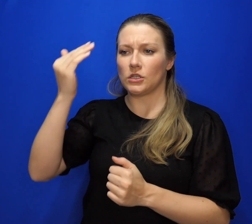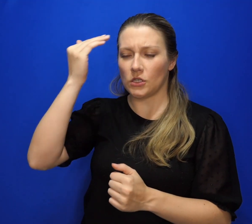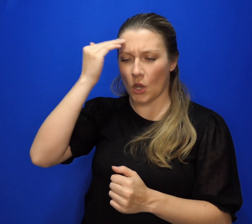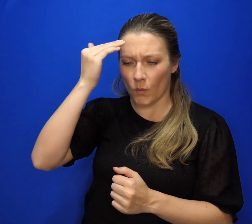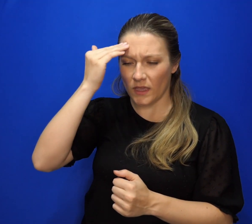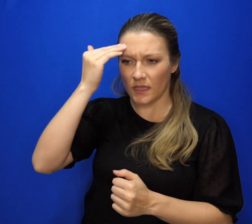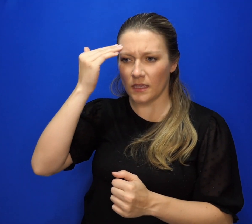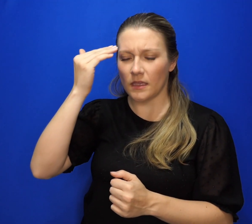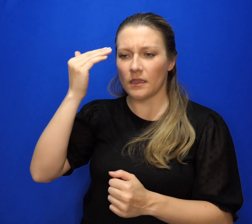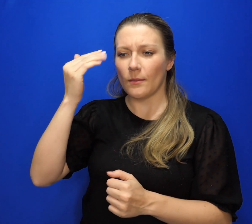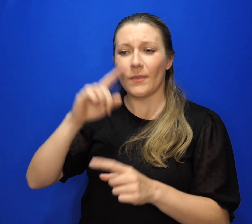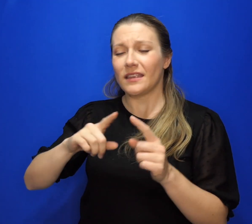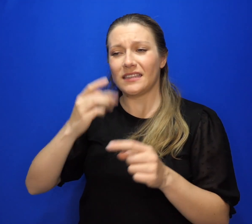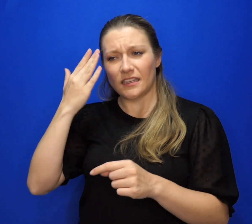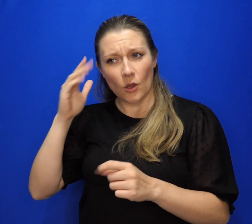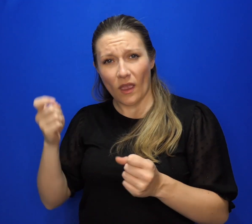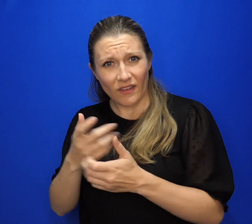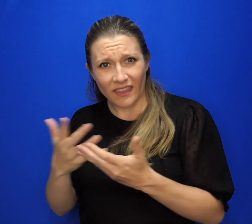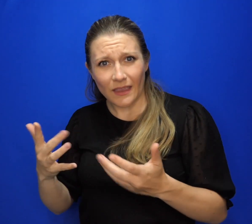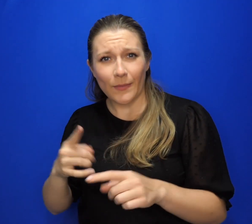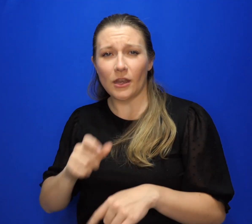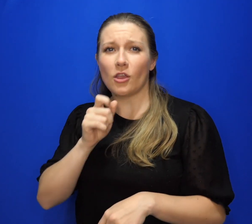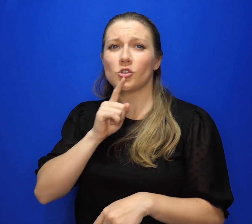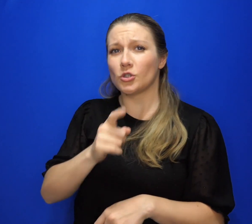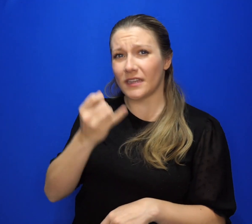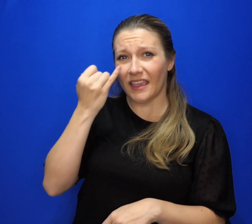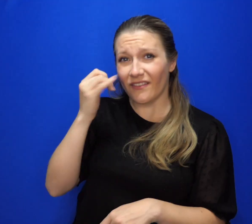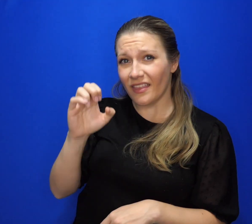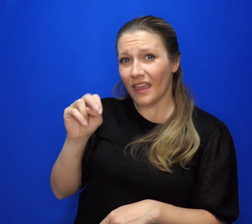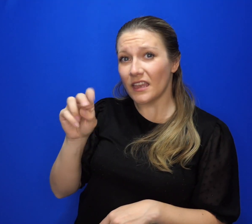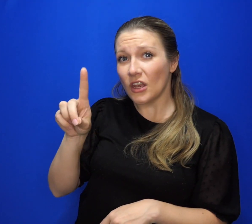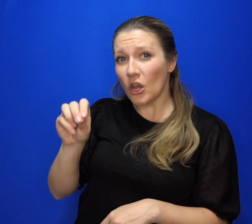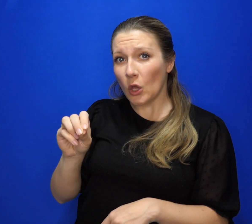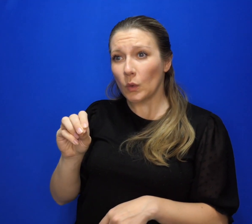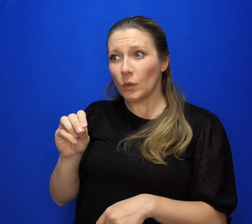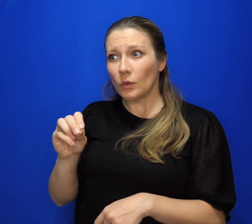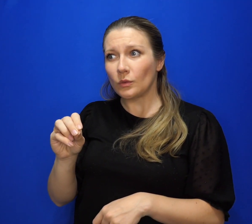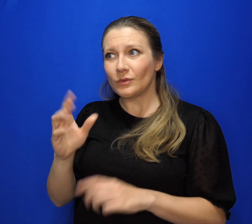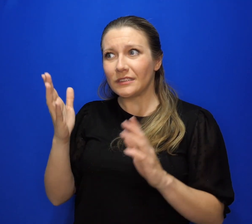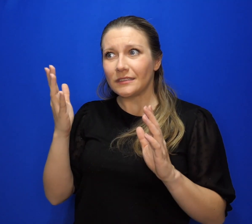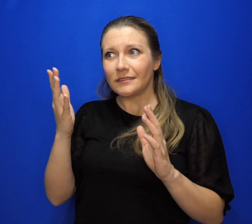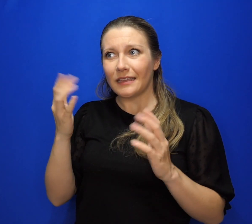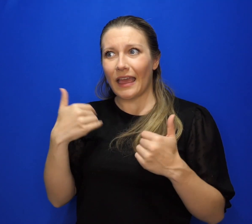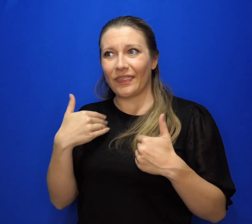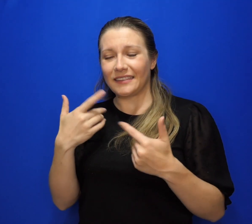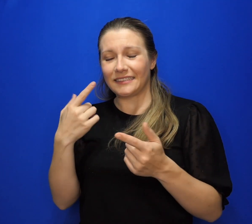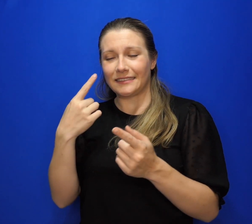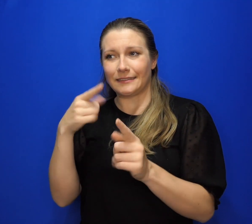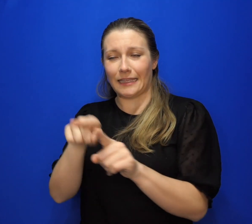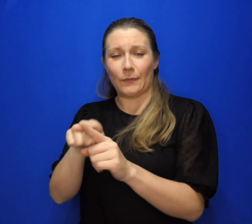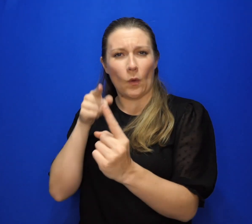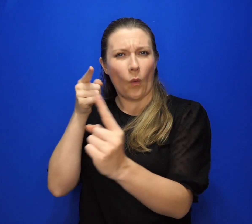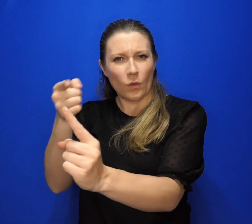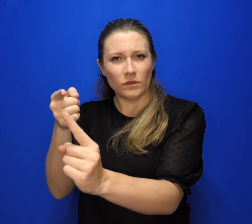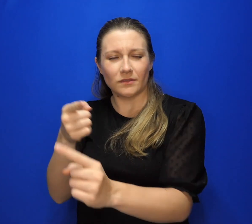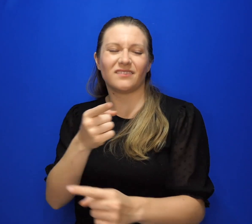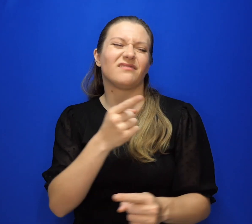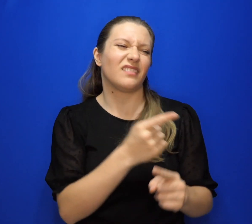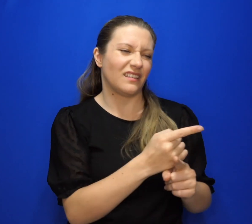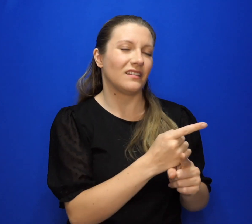but not sure if our endo was going in the direction that we wanted. She said, spoiler alert, they are actually amazing to work